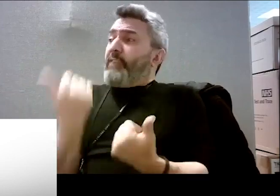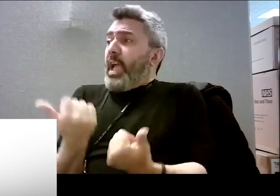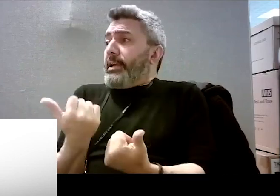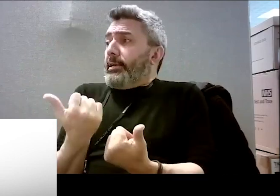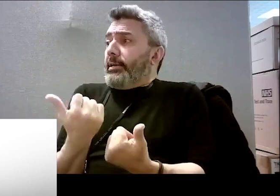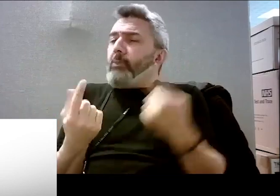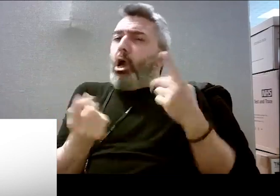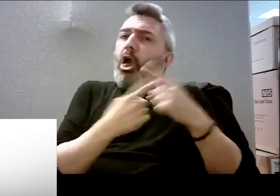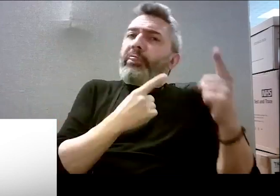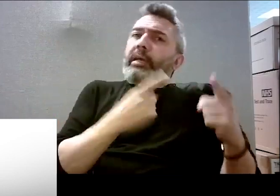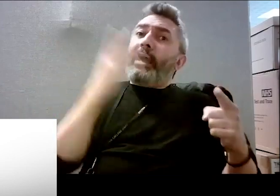just can't hear.